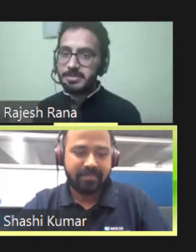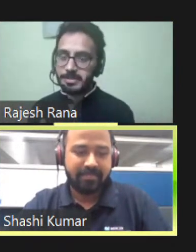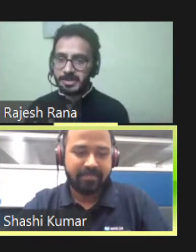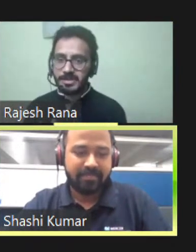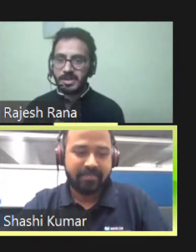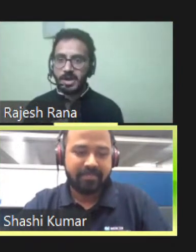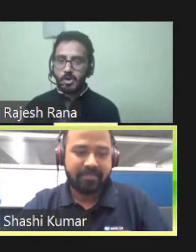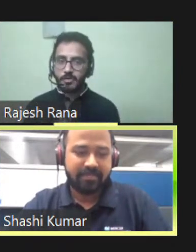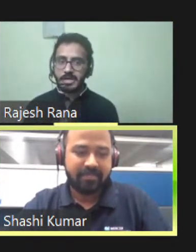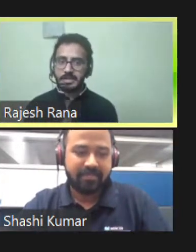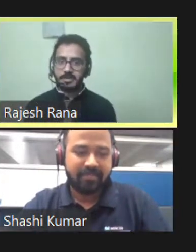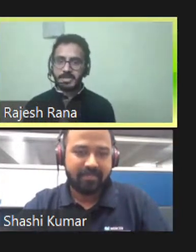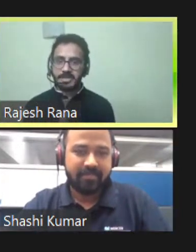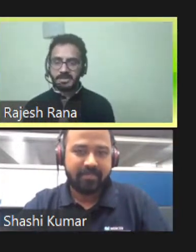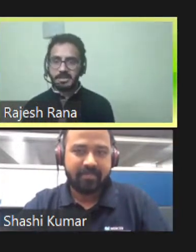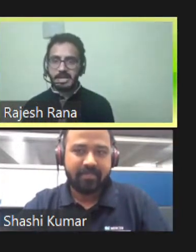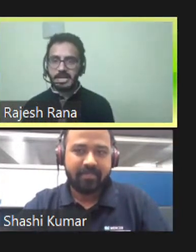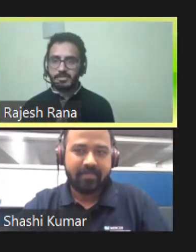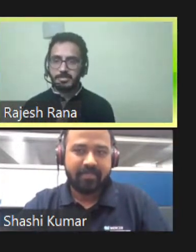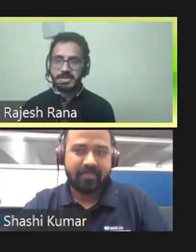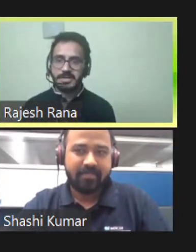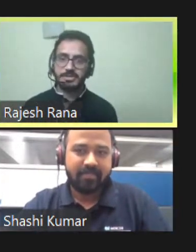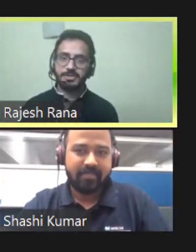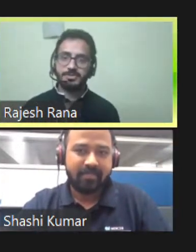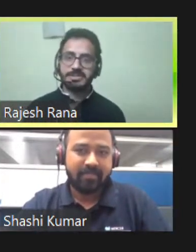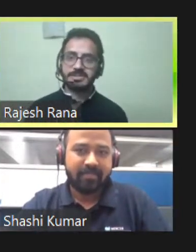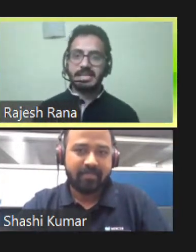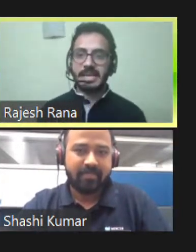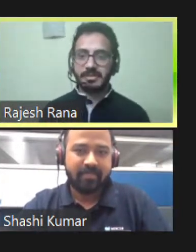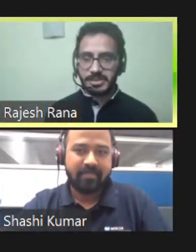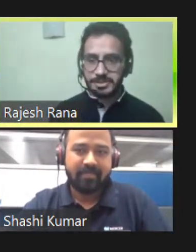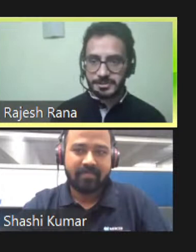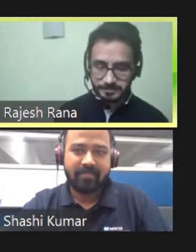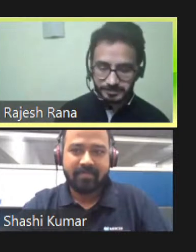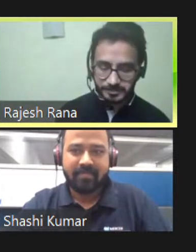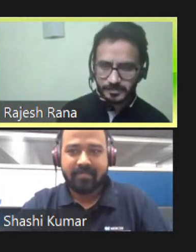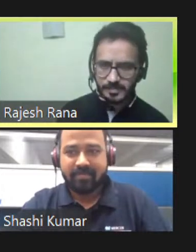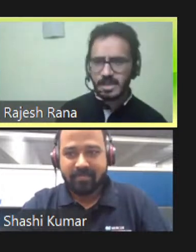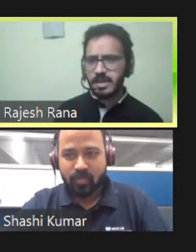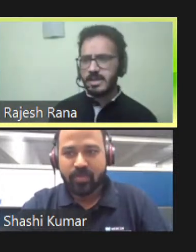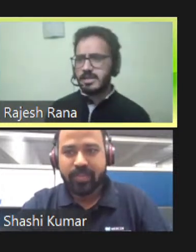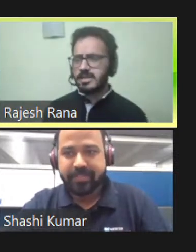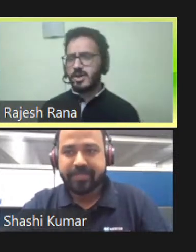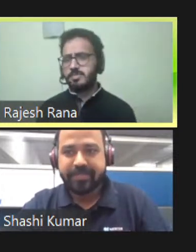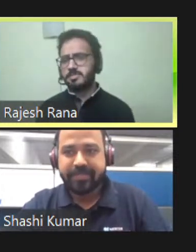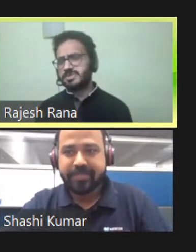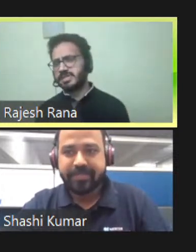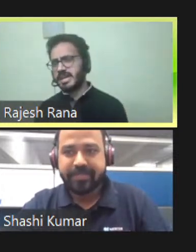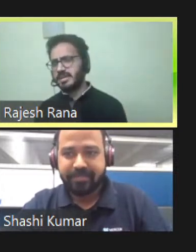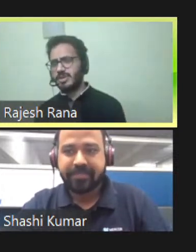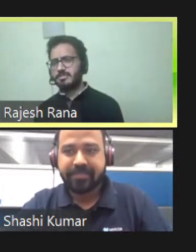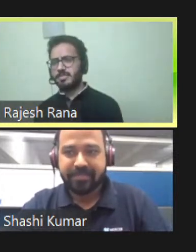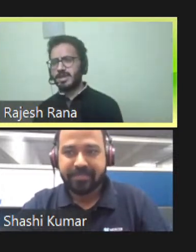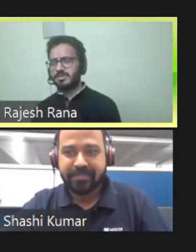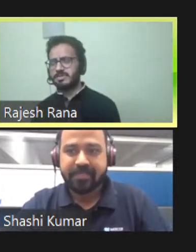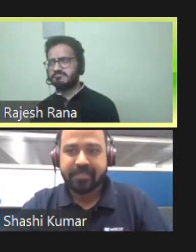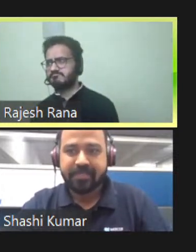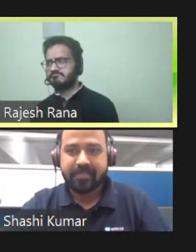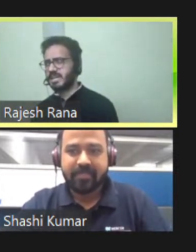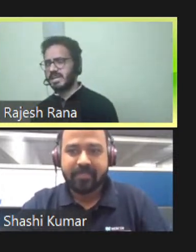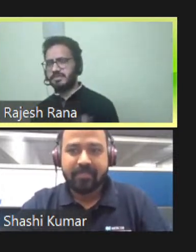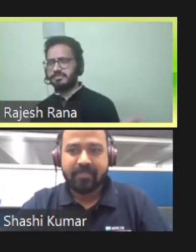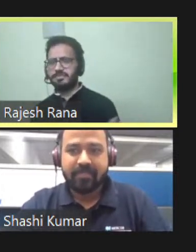differently abled people. How it will be done? It will be done through the sign language. Now, Shashi, can you help me